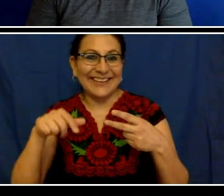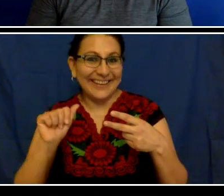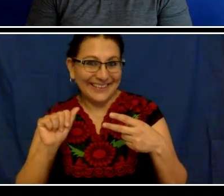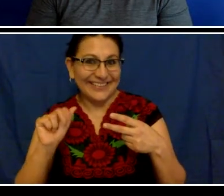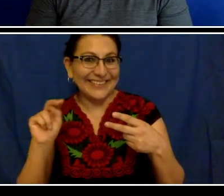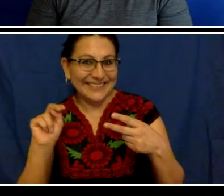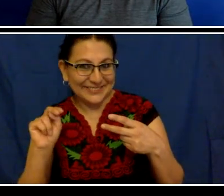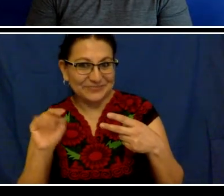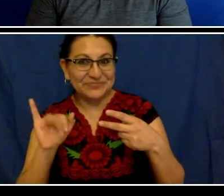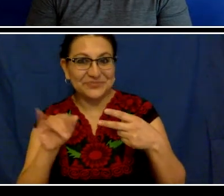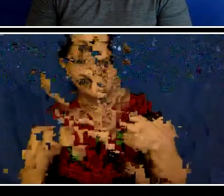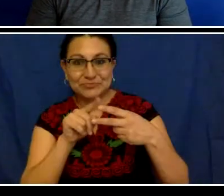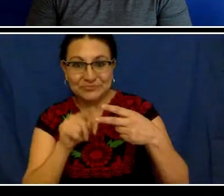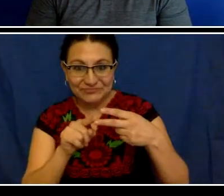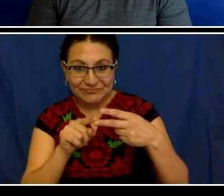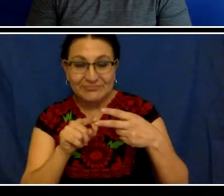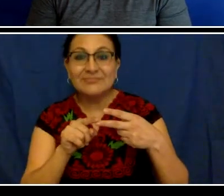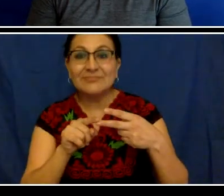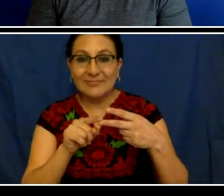Mazaquan